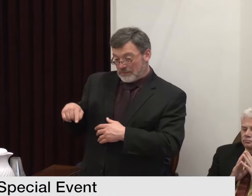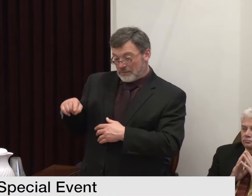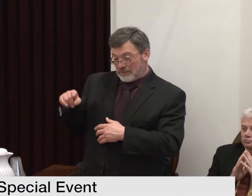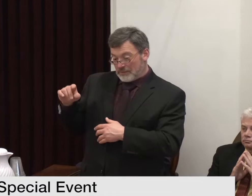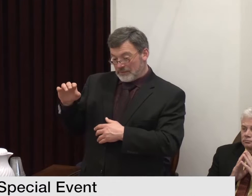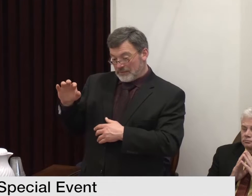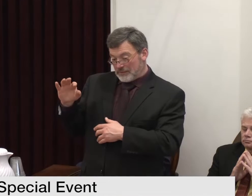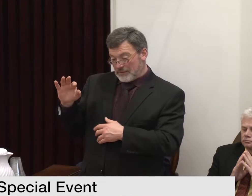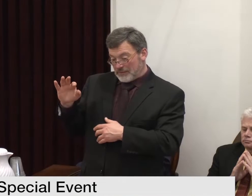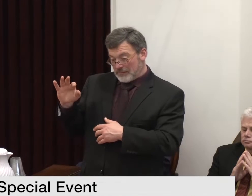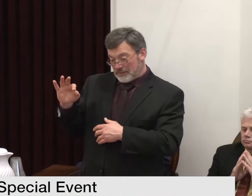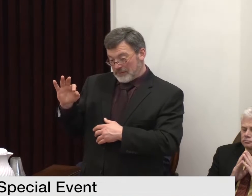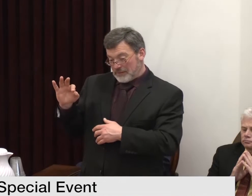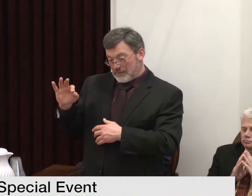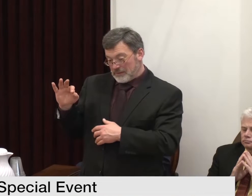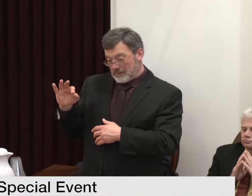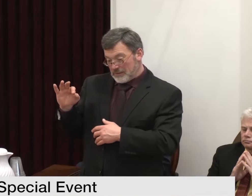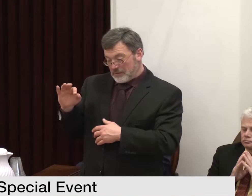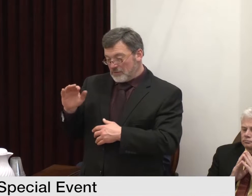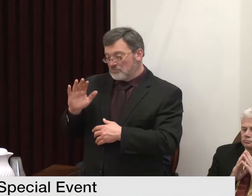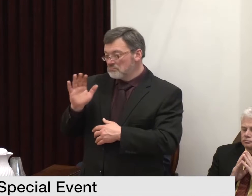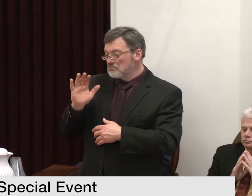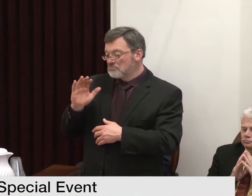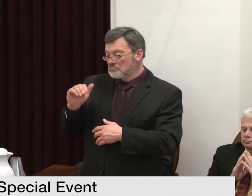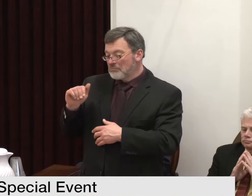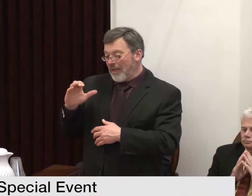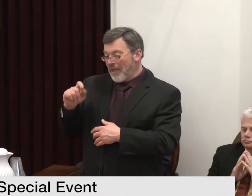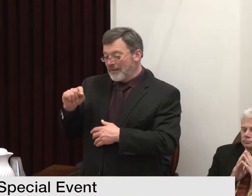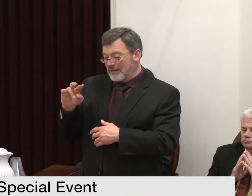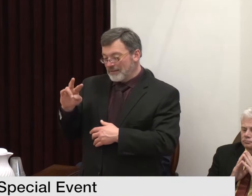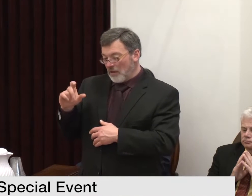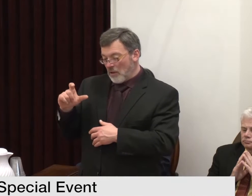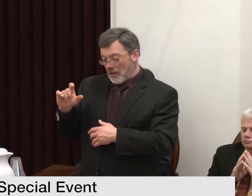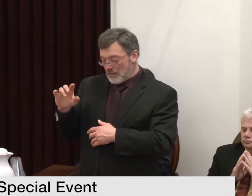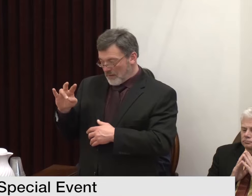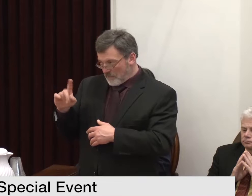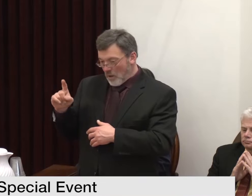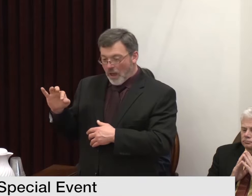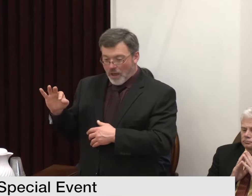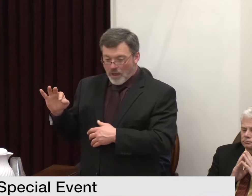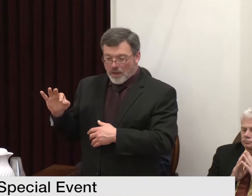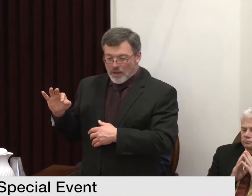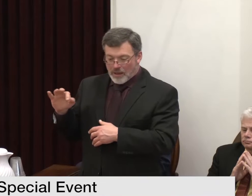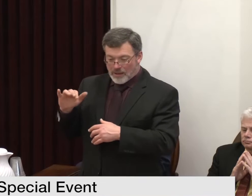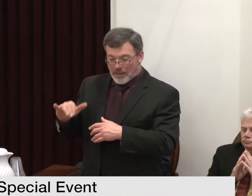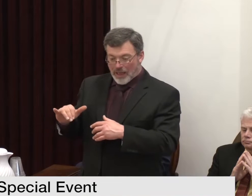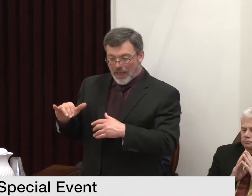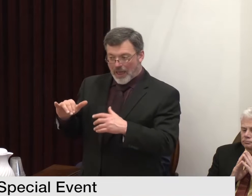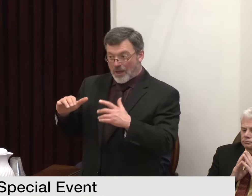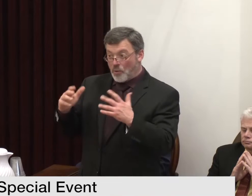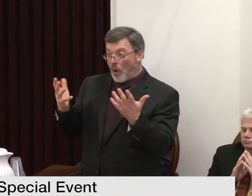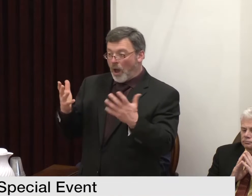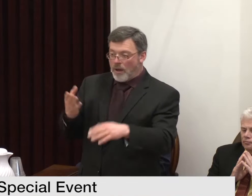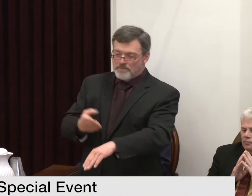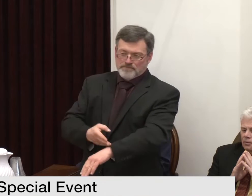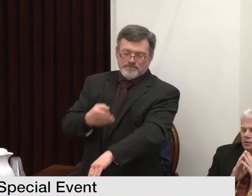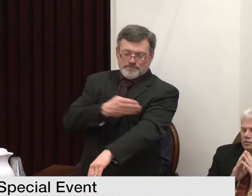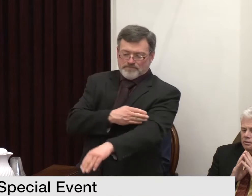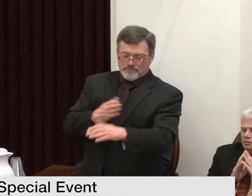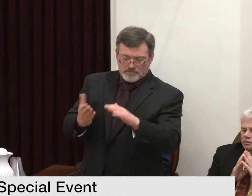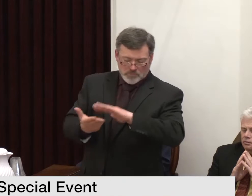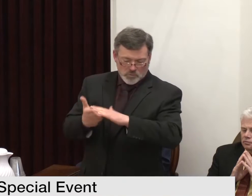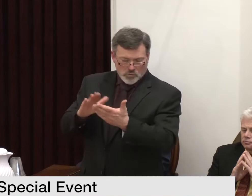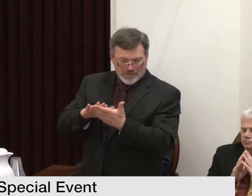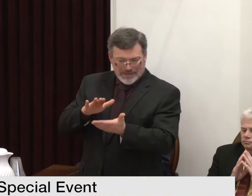income working families. It will brighten up neighborhoods that need it most and give everyday Vermonters